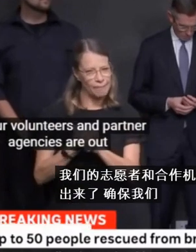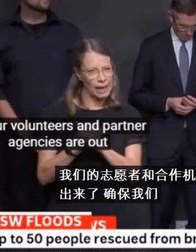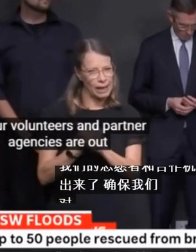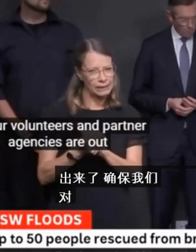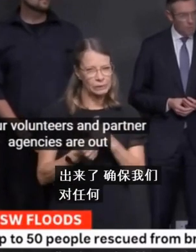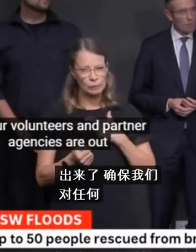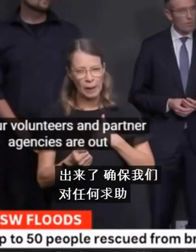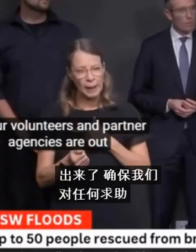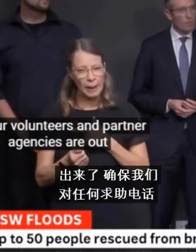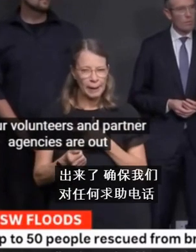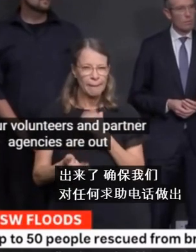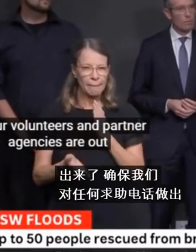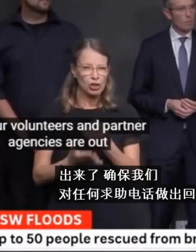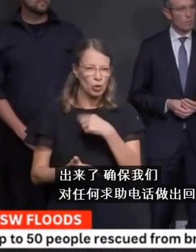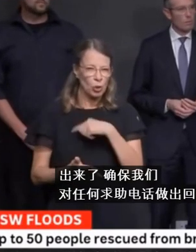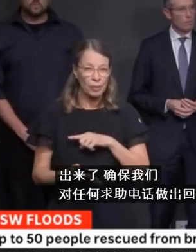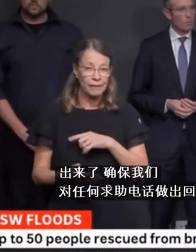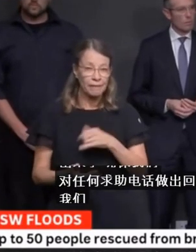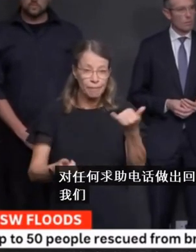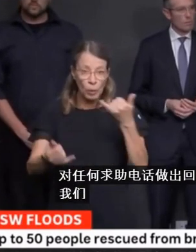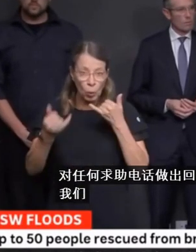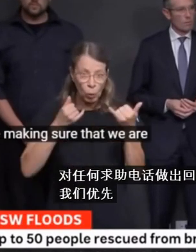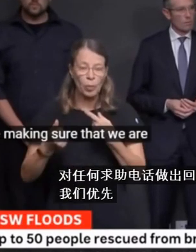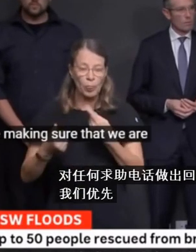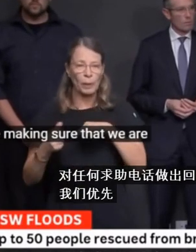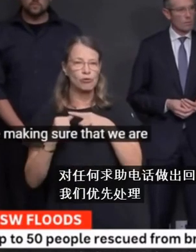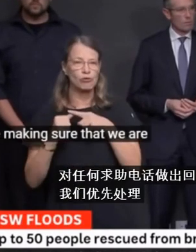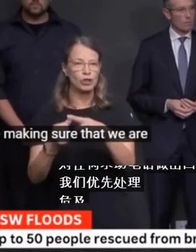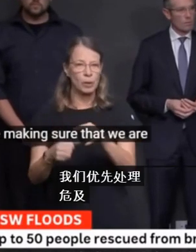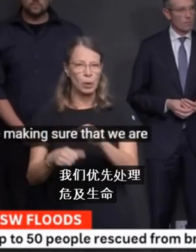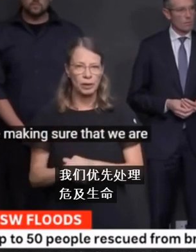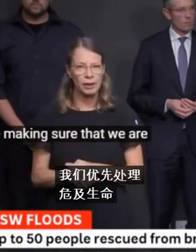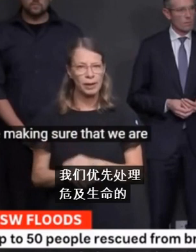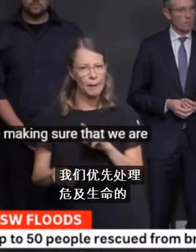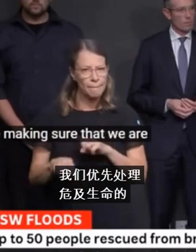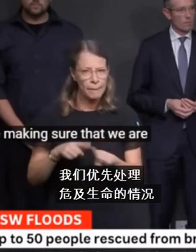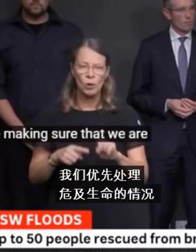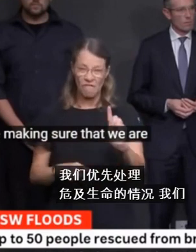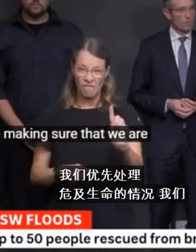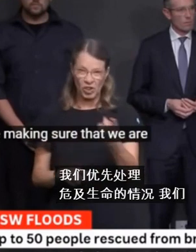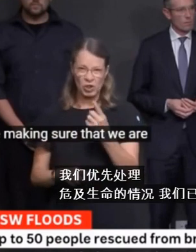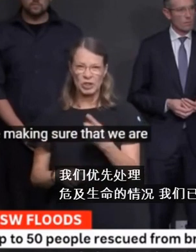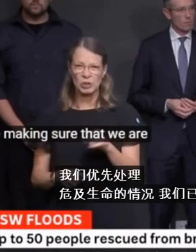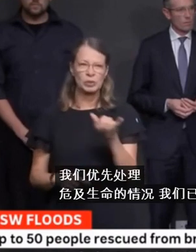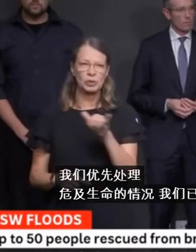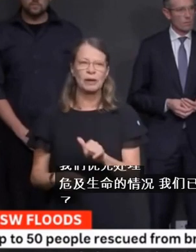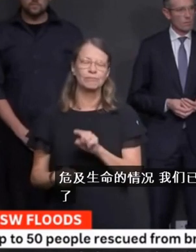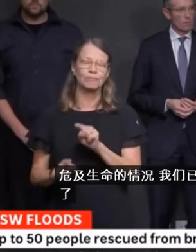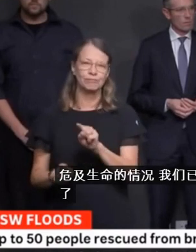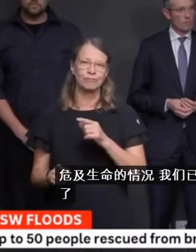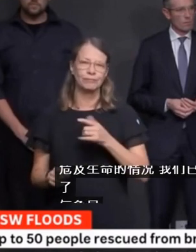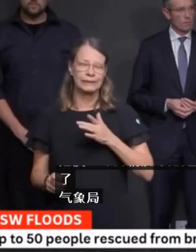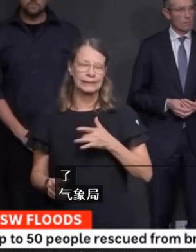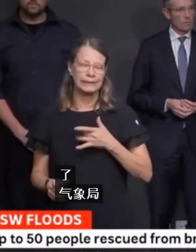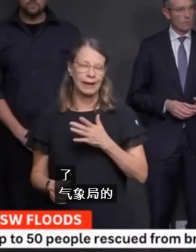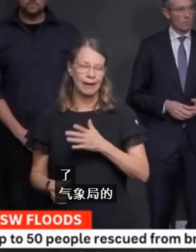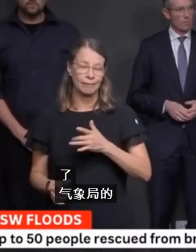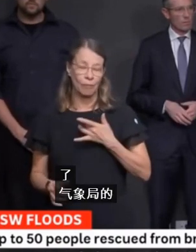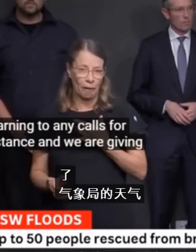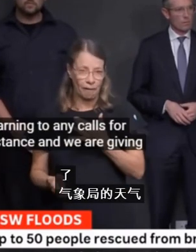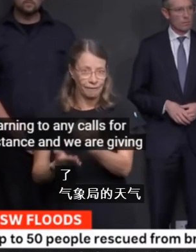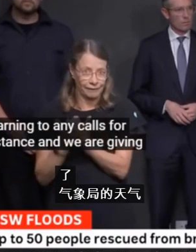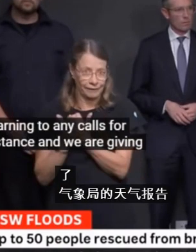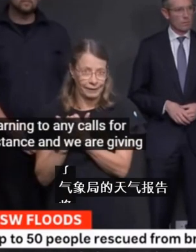sure that we are responding to any calls for assistance, and we are giving priority to life-threatening situations. We've heard the Bureau's